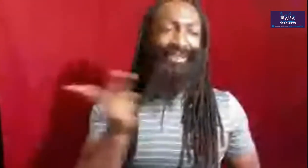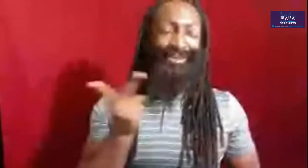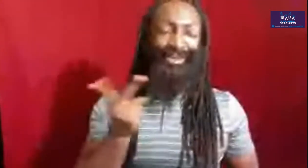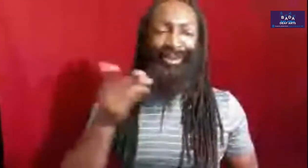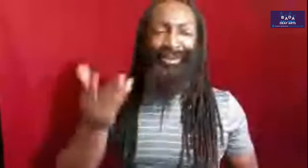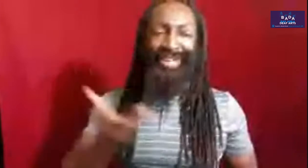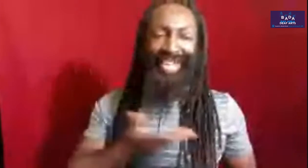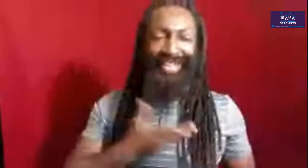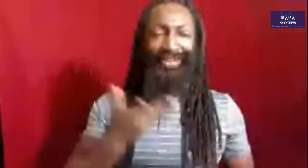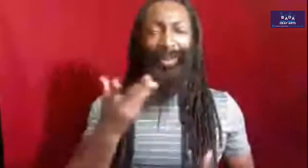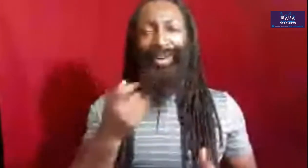Amazing.